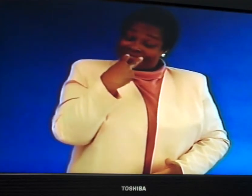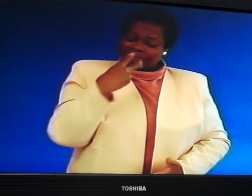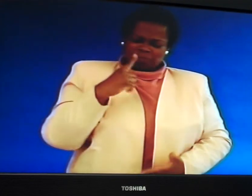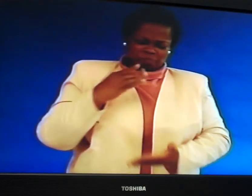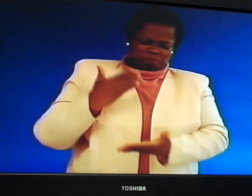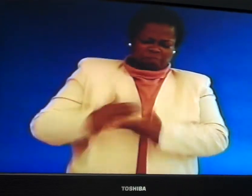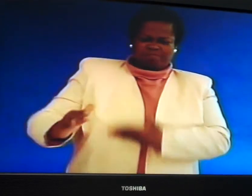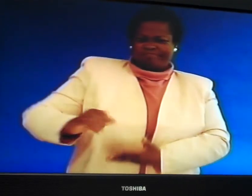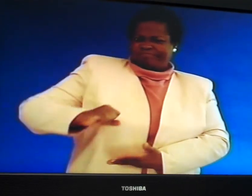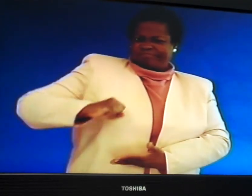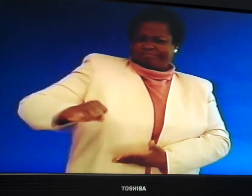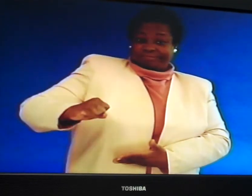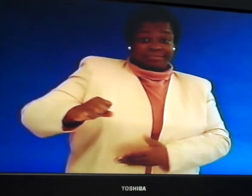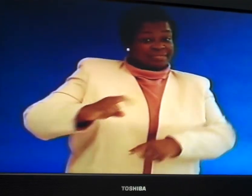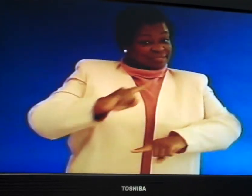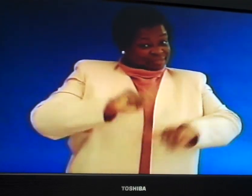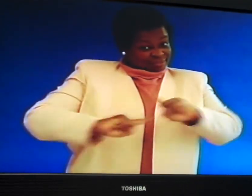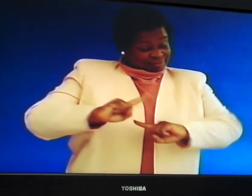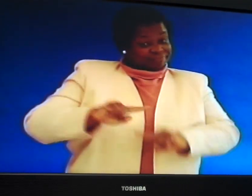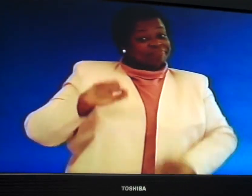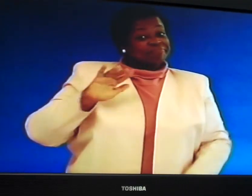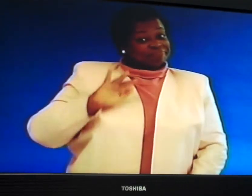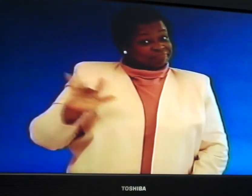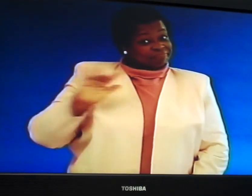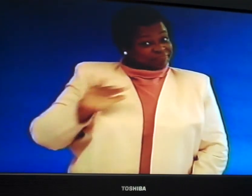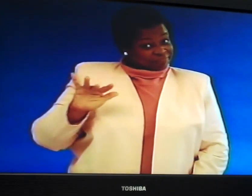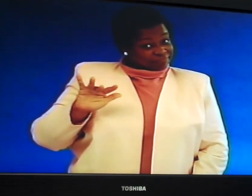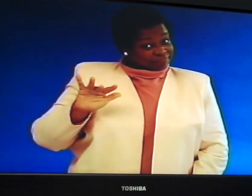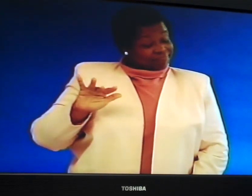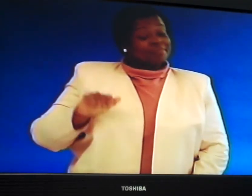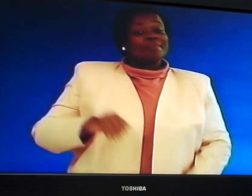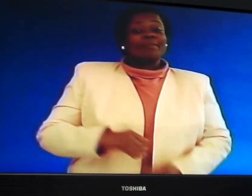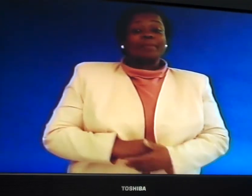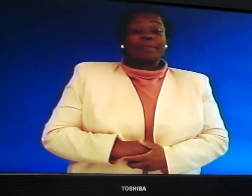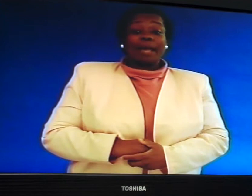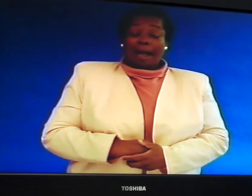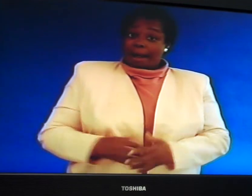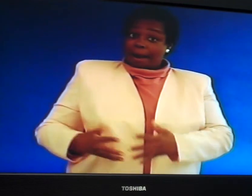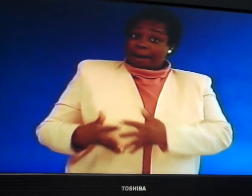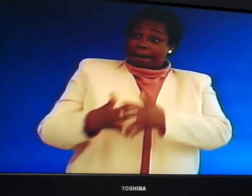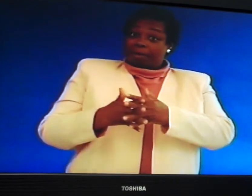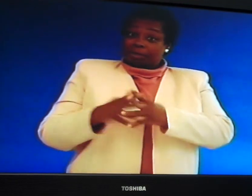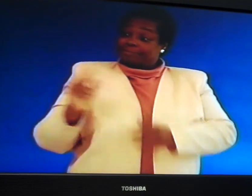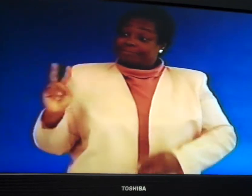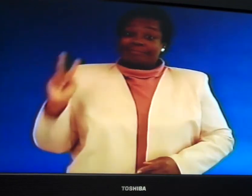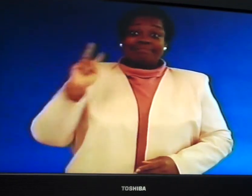And they supported lip reading and oral, and also, but they abandoned fingerspelling.